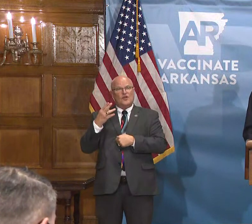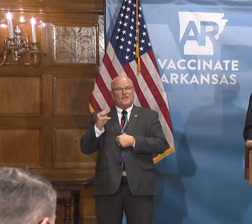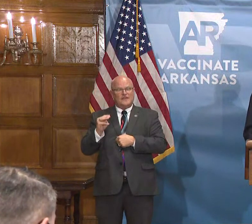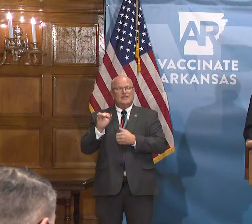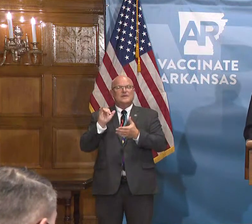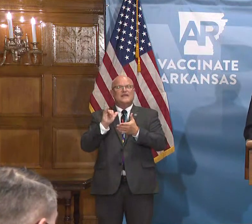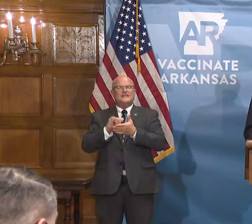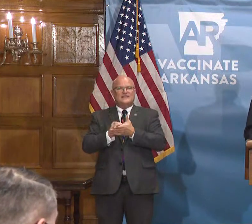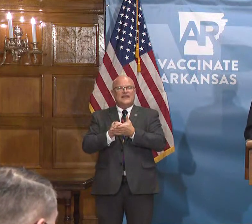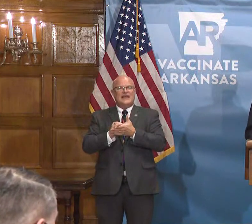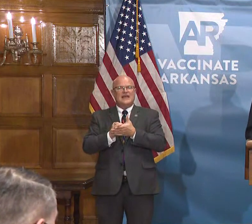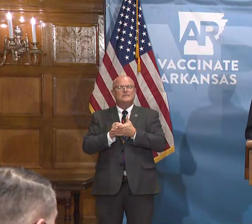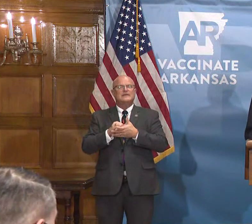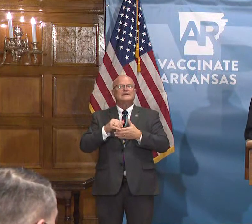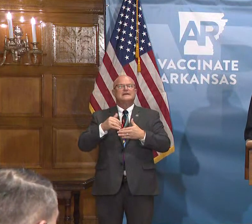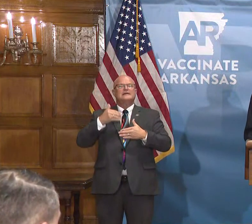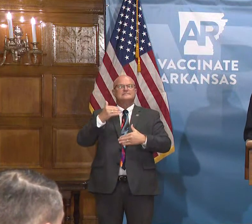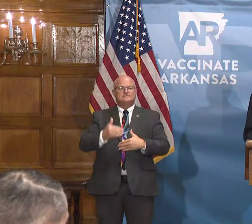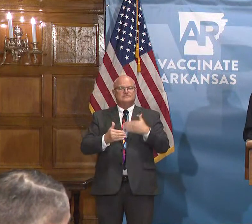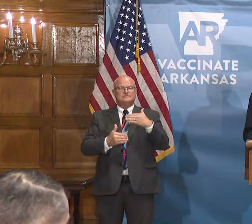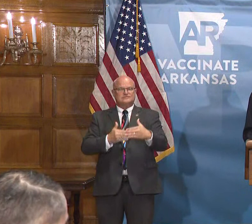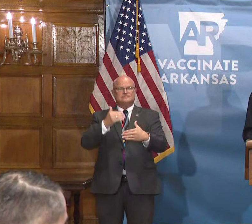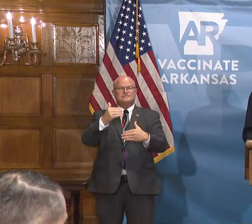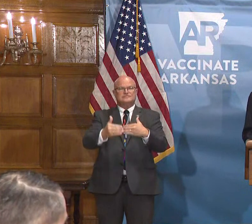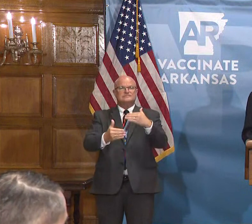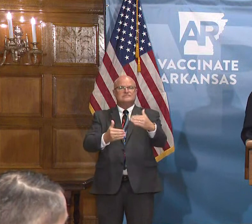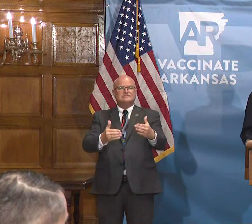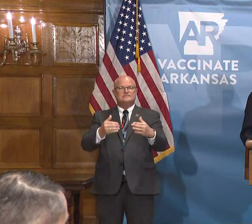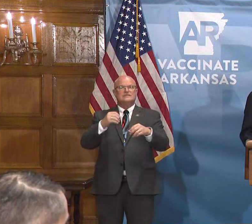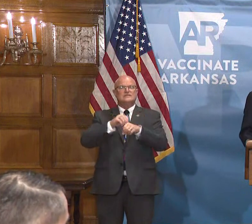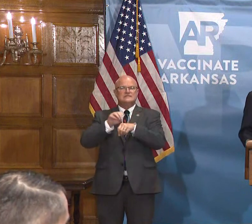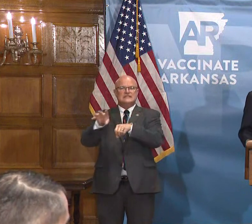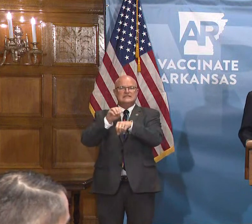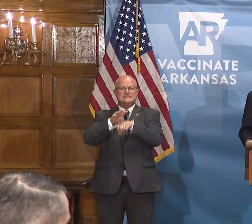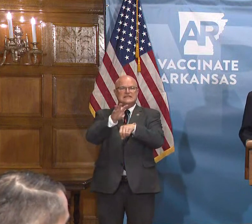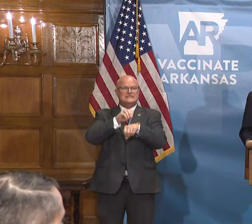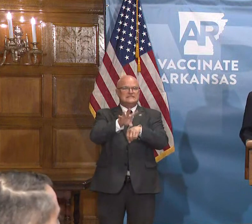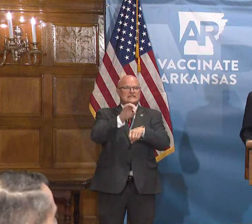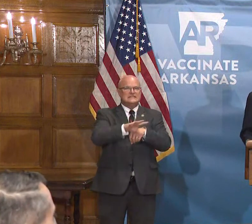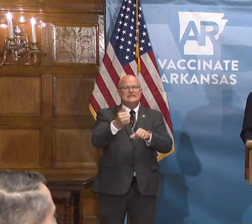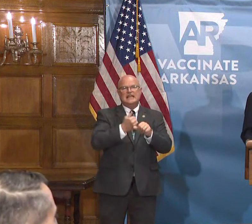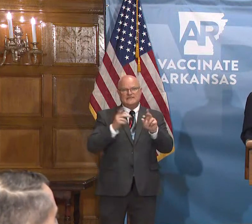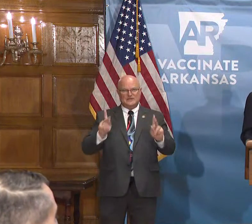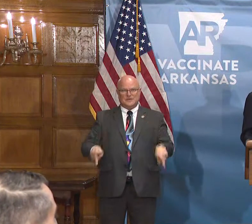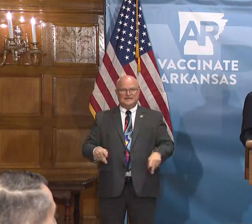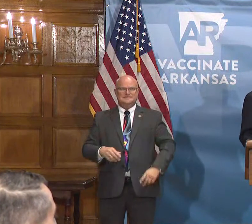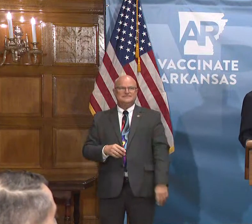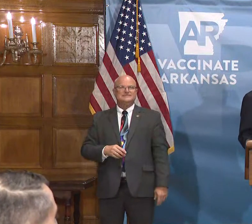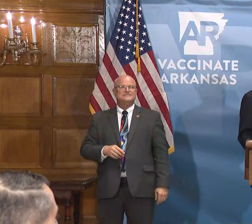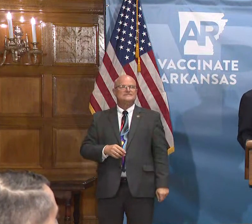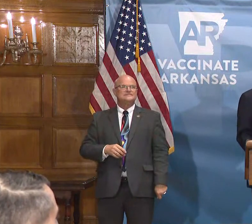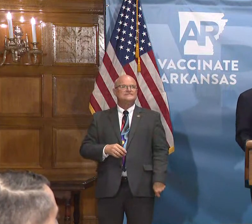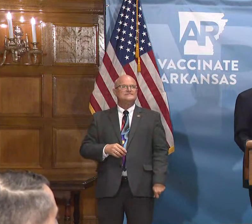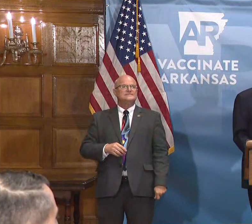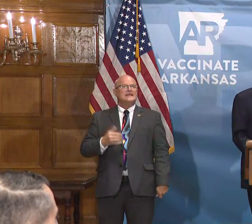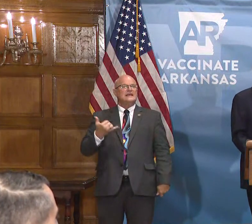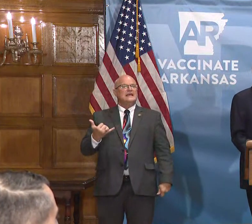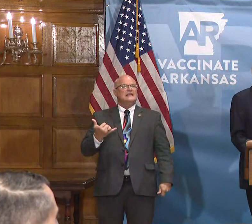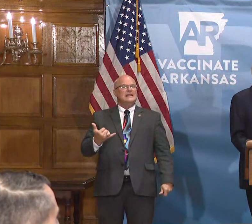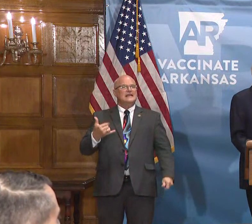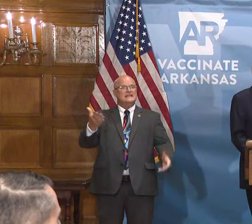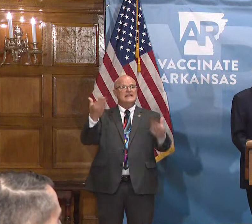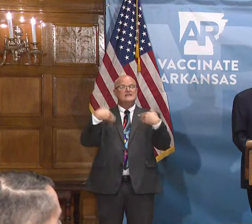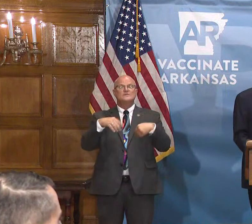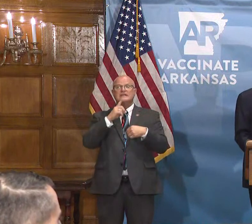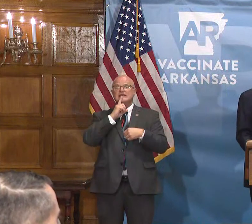but it'll be a rolling steps in order to get that to everyone. And then if you look at the next